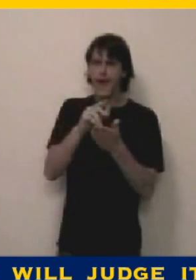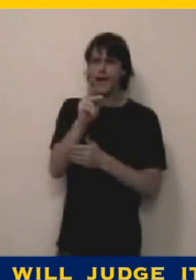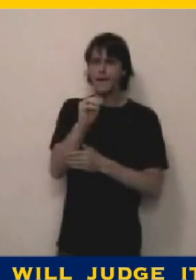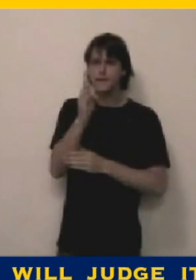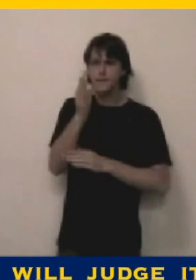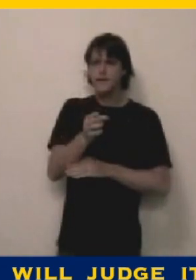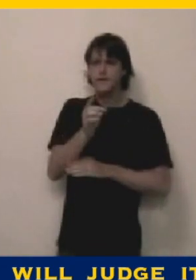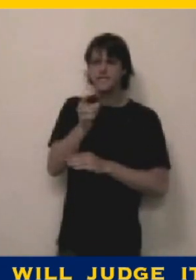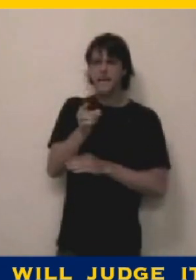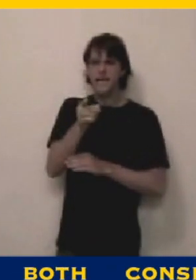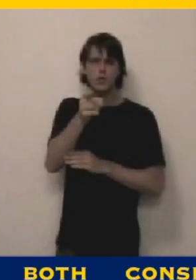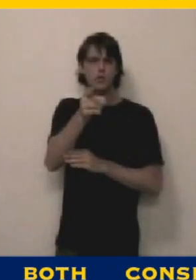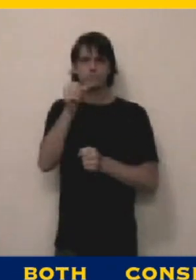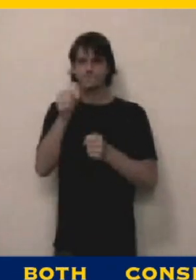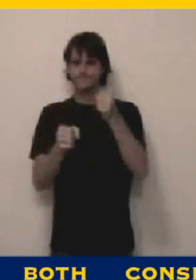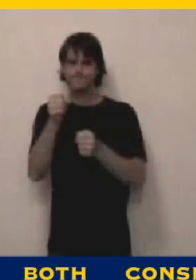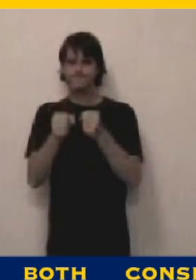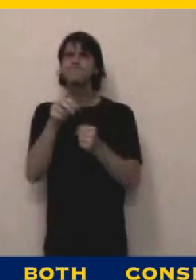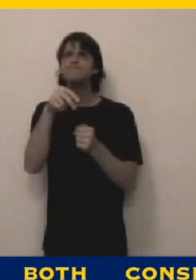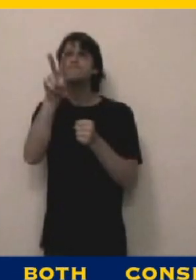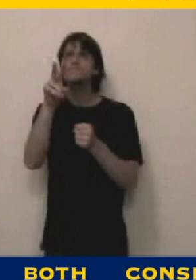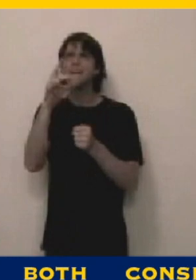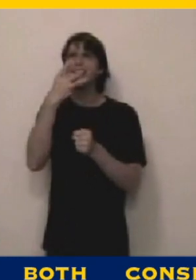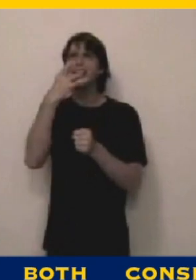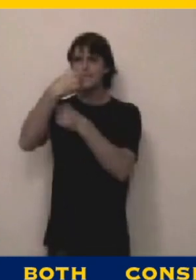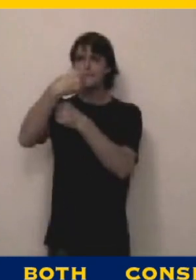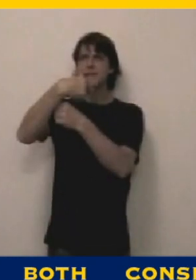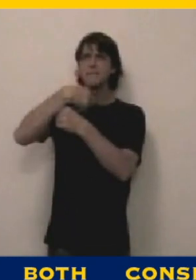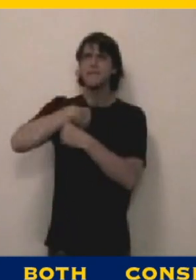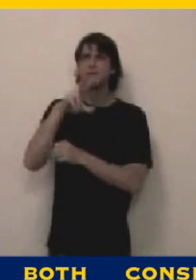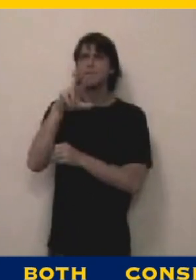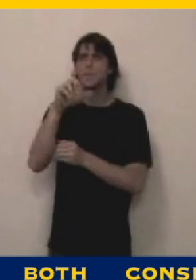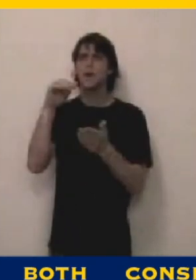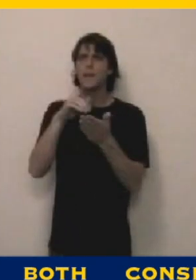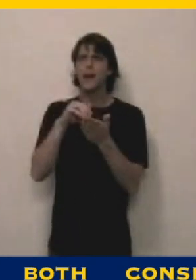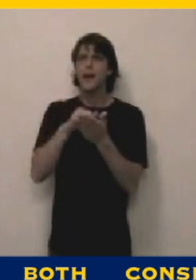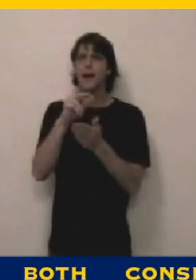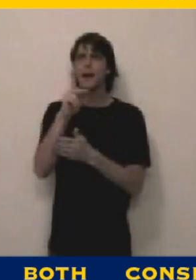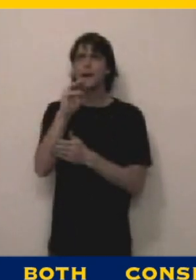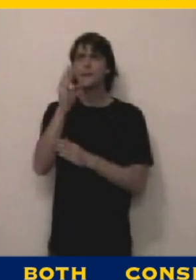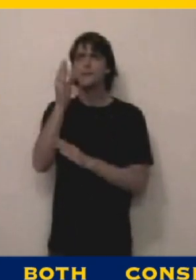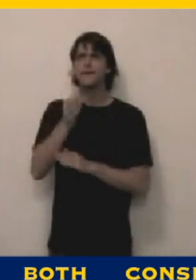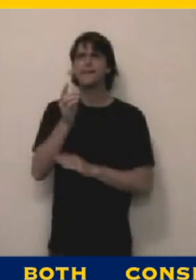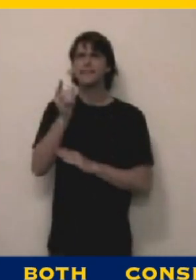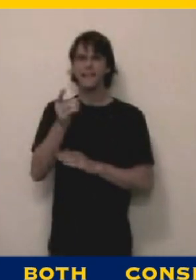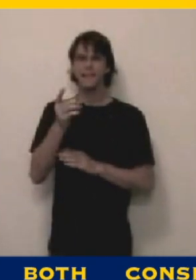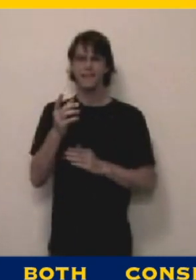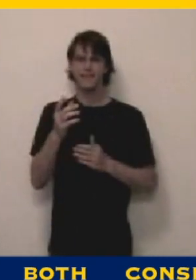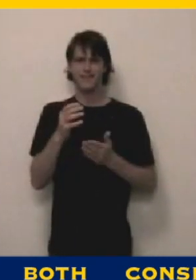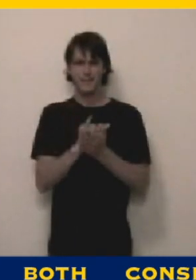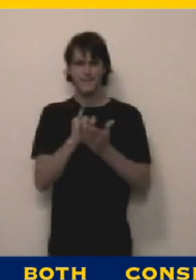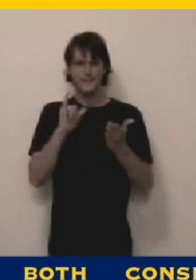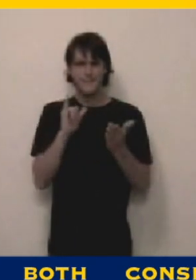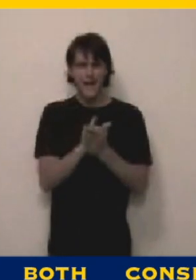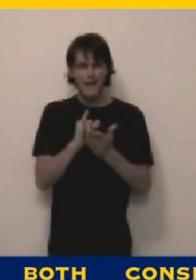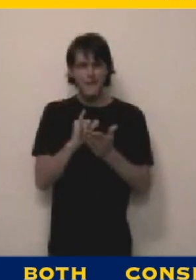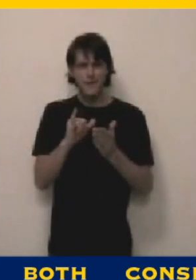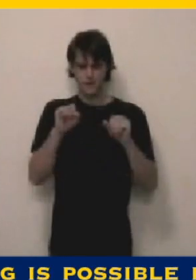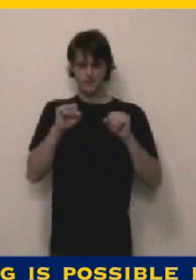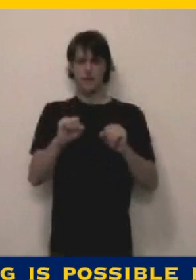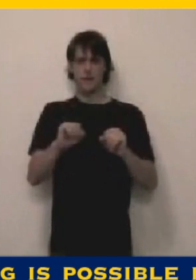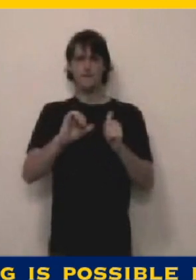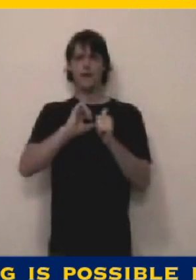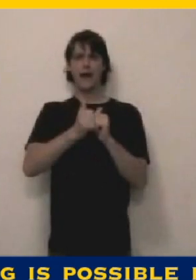you at 300,000. This means we will both consider ourselves to be at the center of the light sphere that the flash creates as it expands outwards into